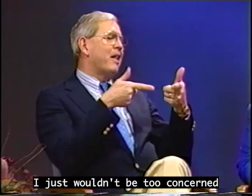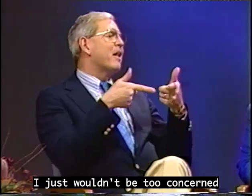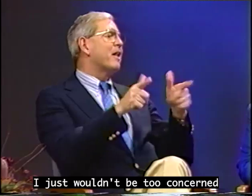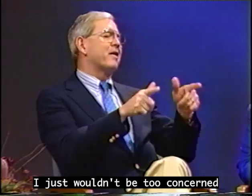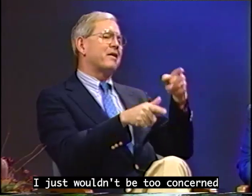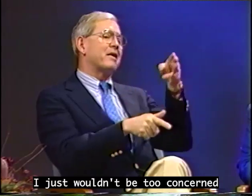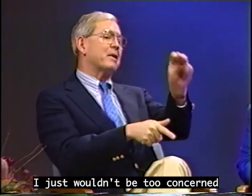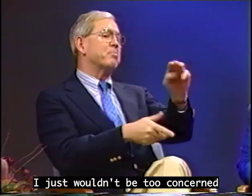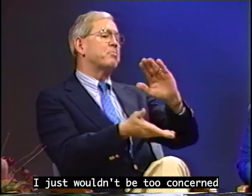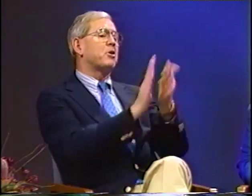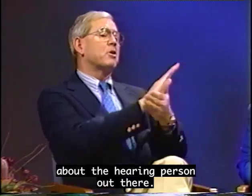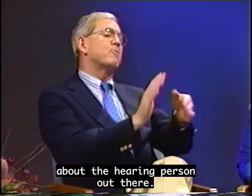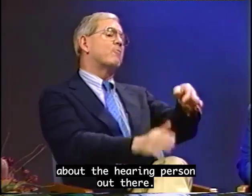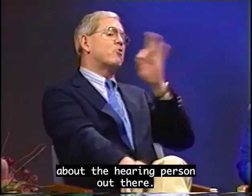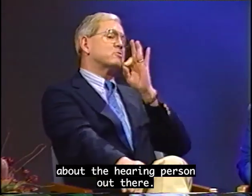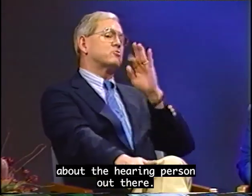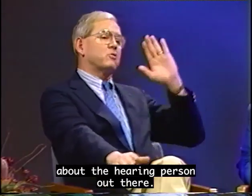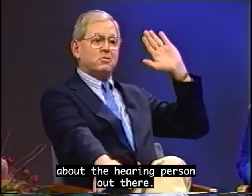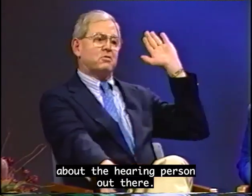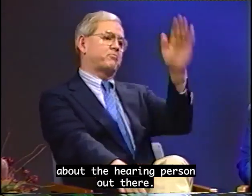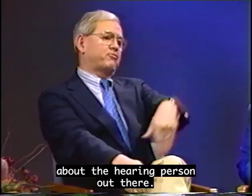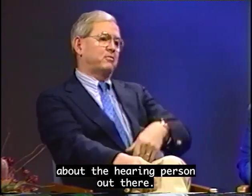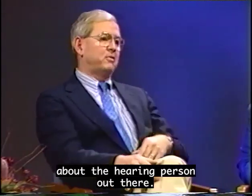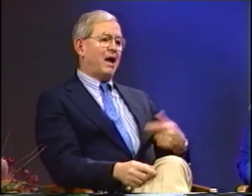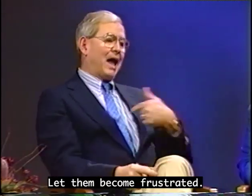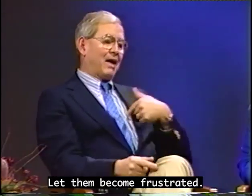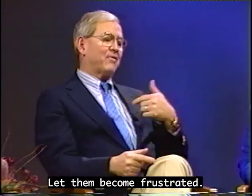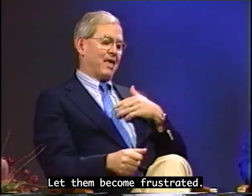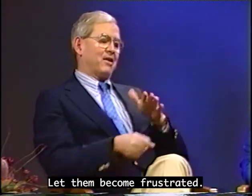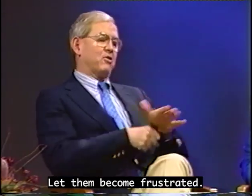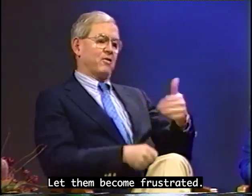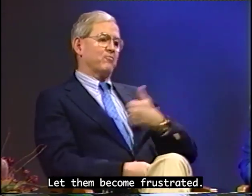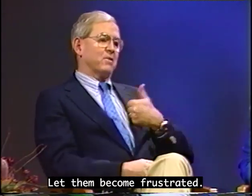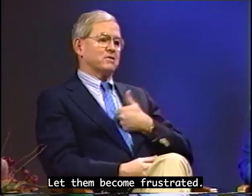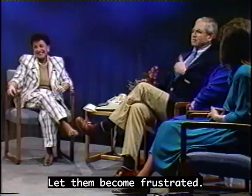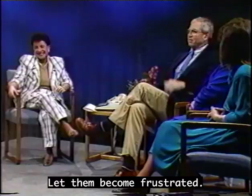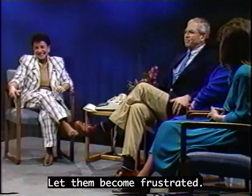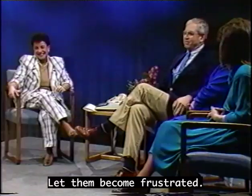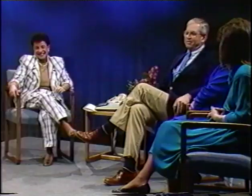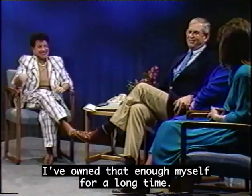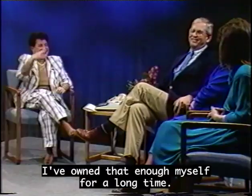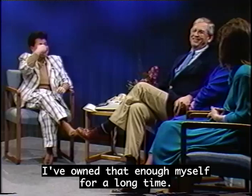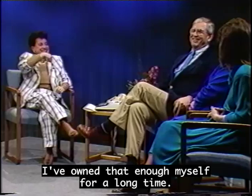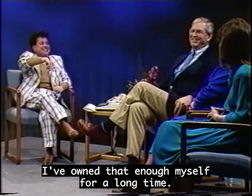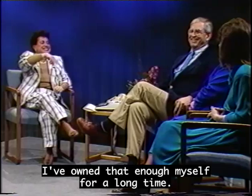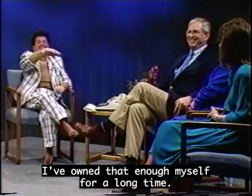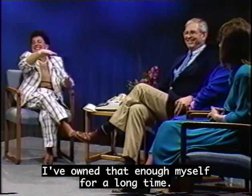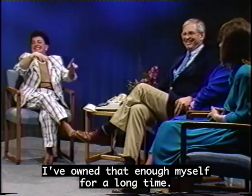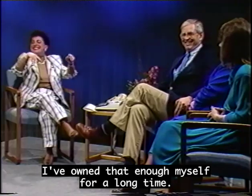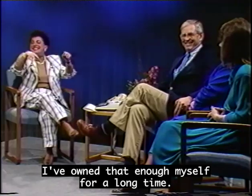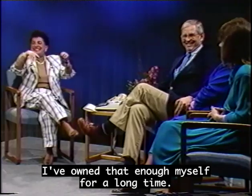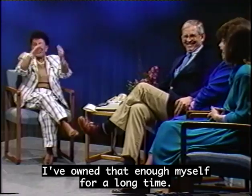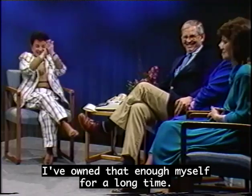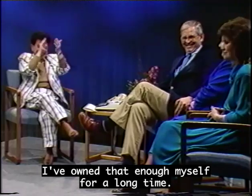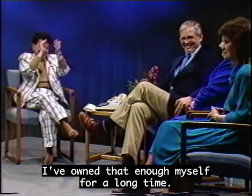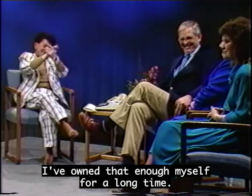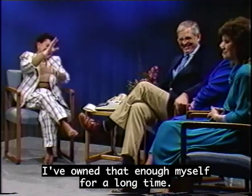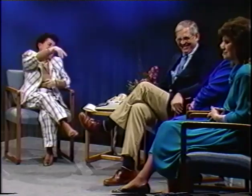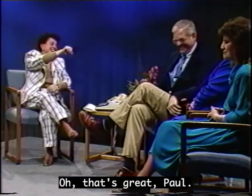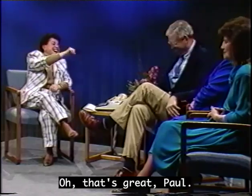be too concerned about the hearing person out there. Let them become frustrated. I've owned that enough myself for a long time.